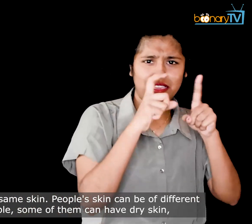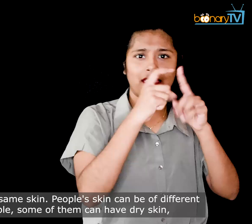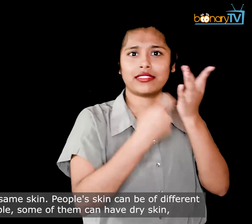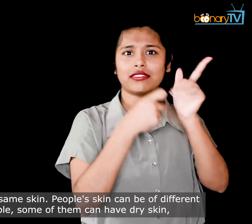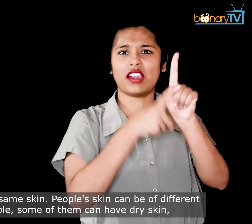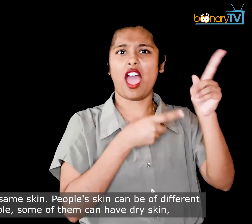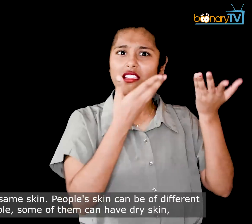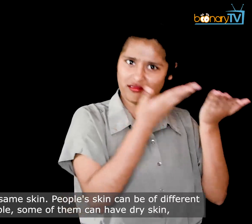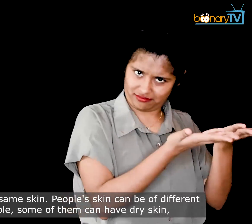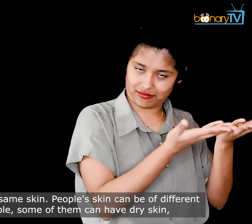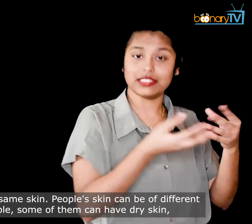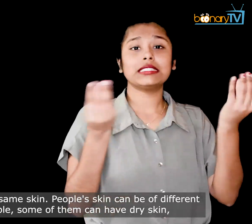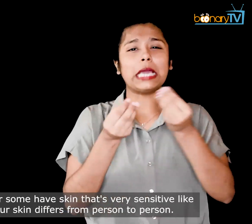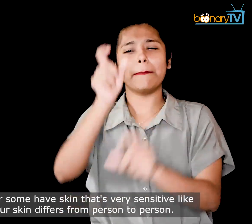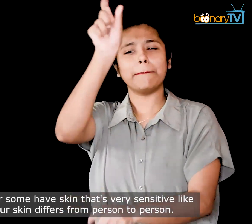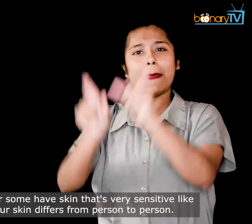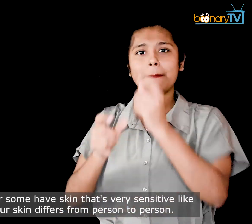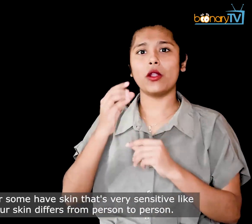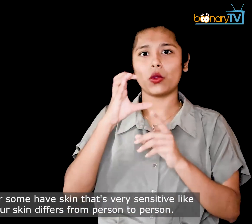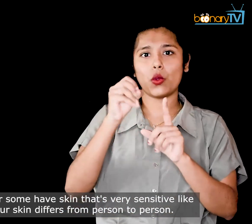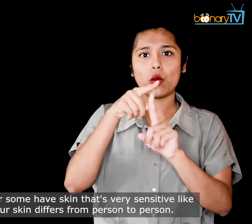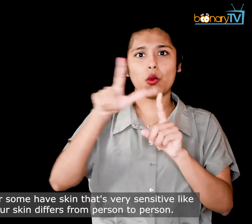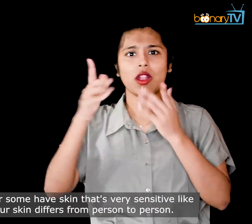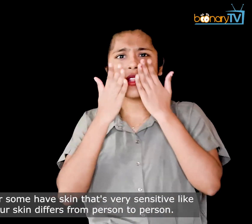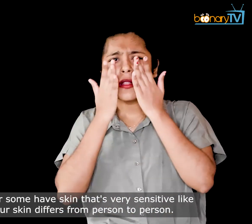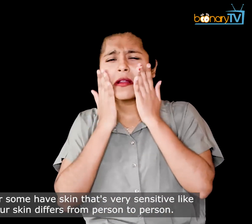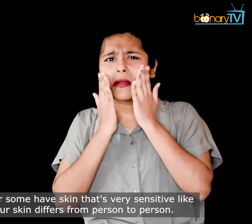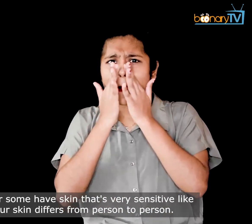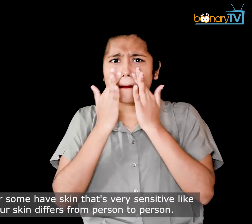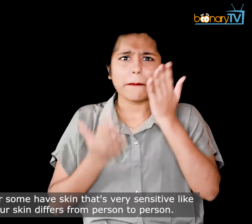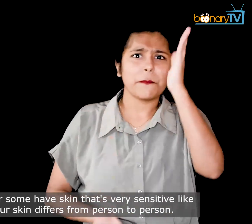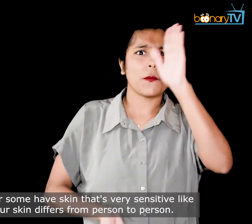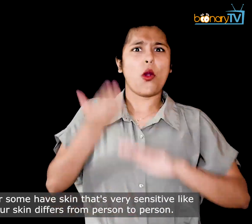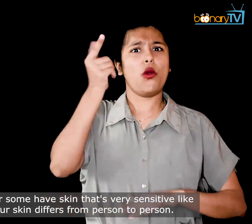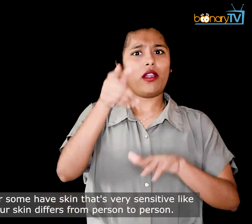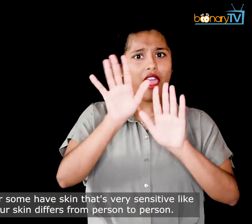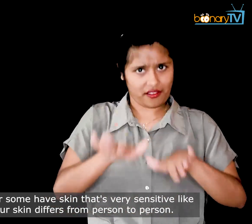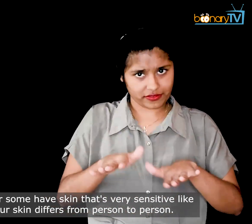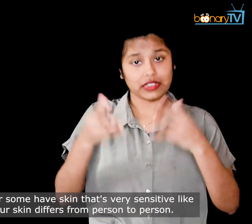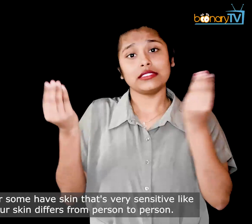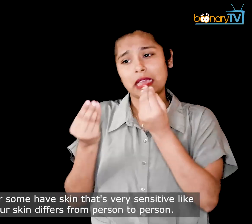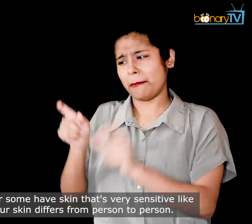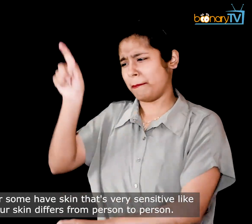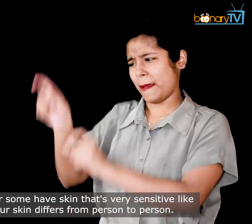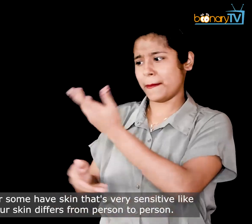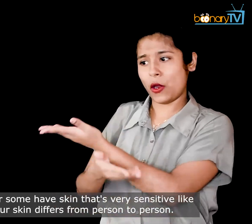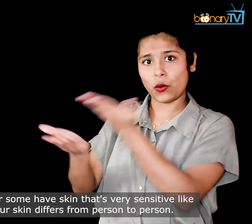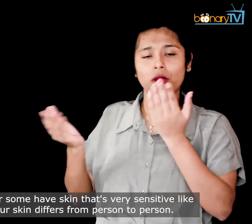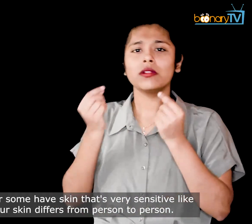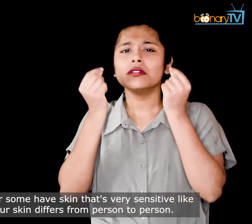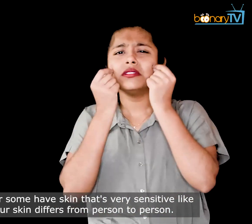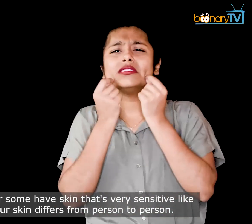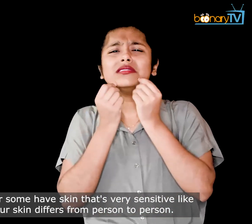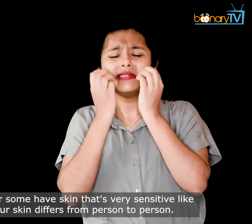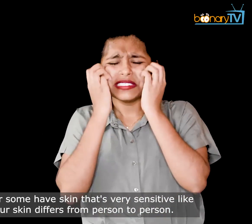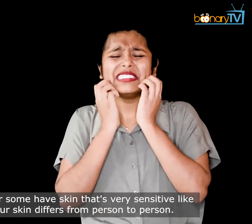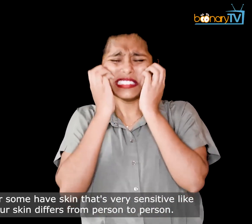have dry skin, some can have oily or some have skin that's